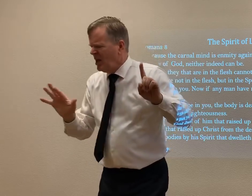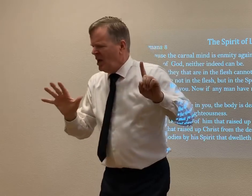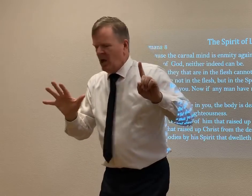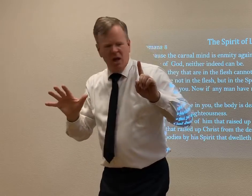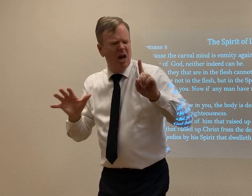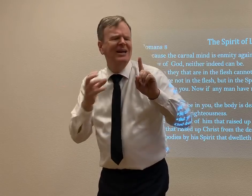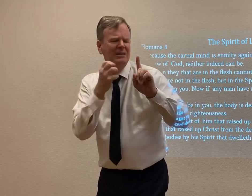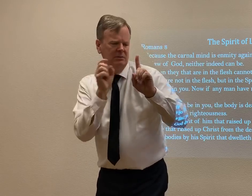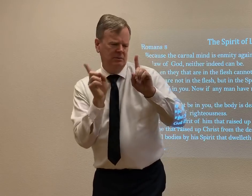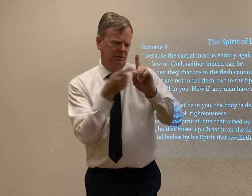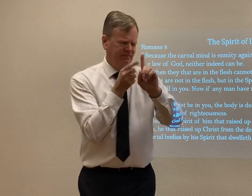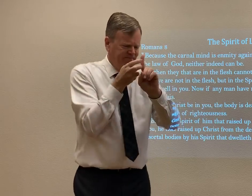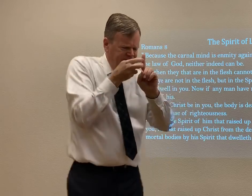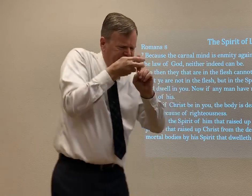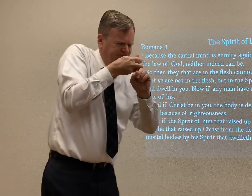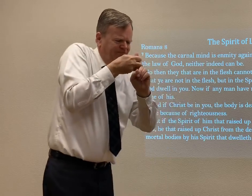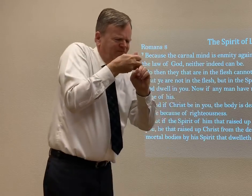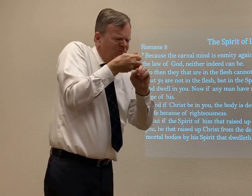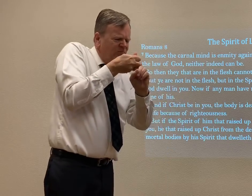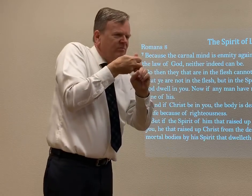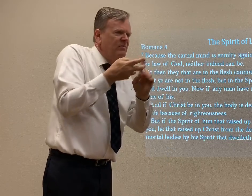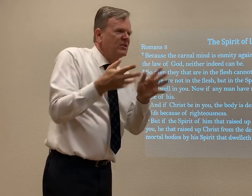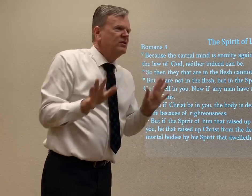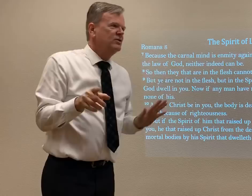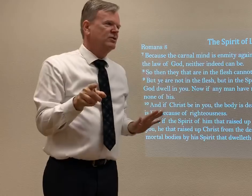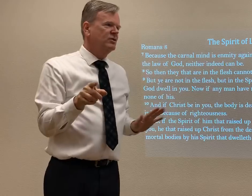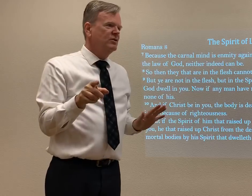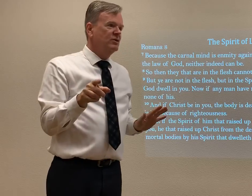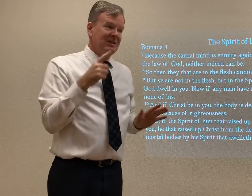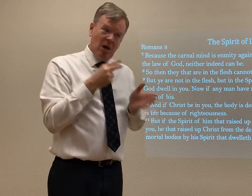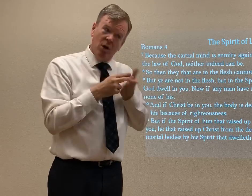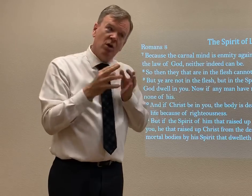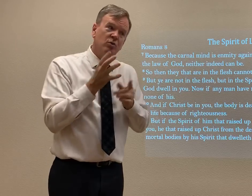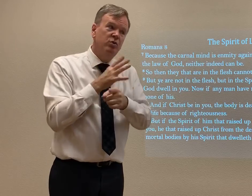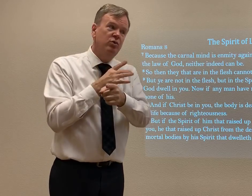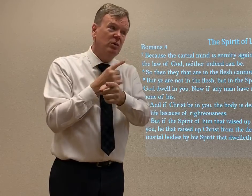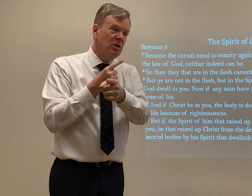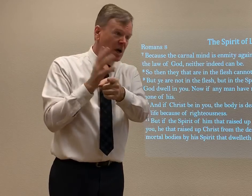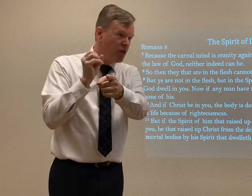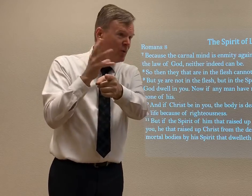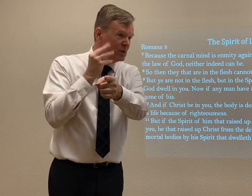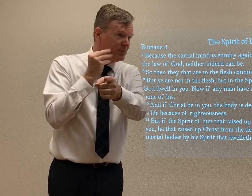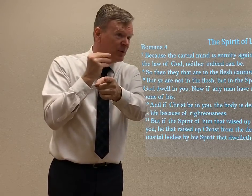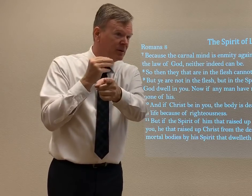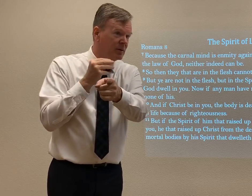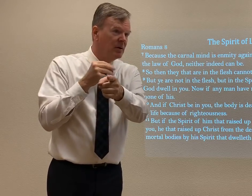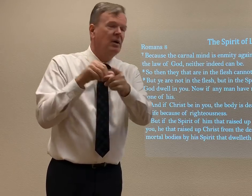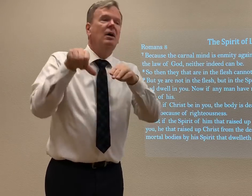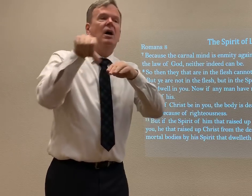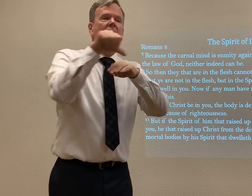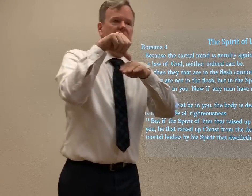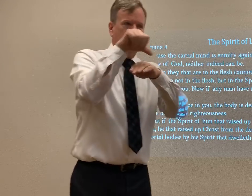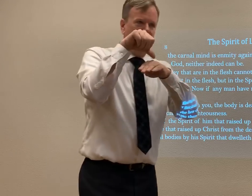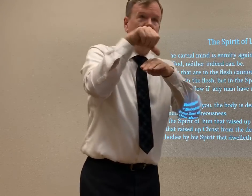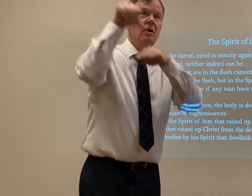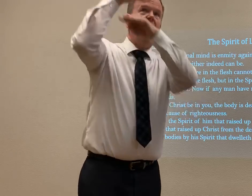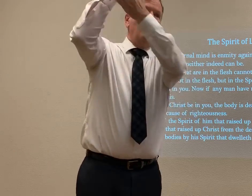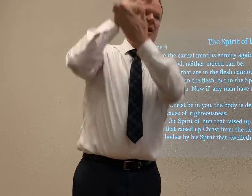His testimony is incredible. Coming back to it and understanding it and cherishing it more than ever. It's important. But his experiences is